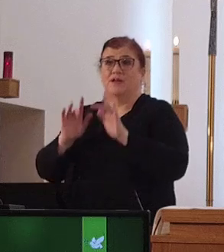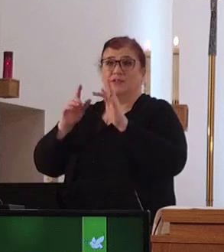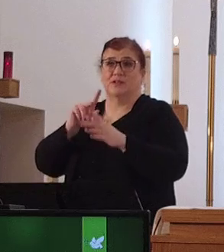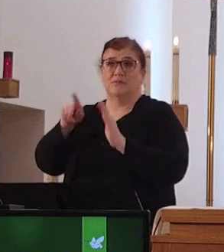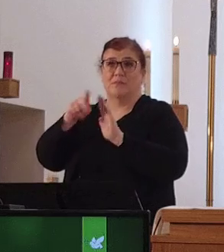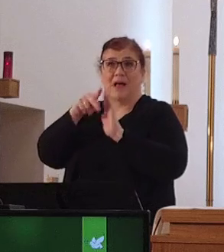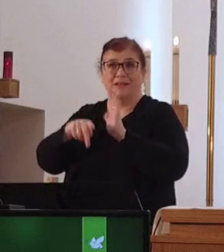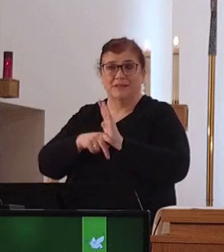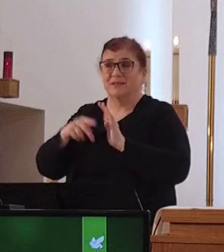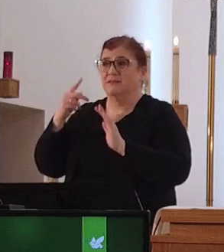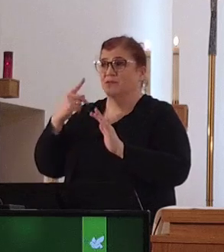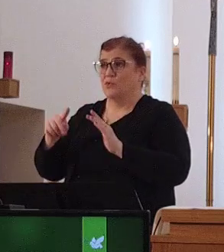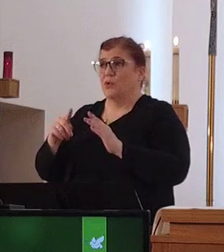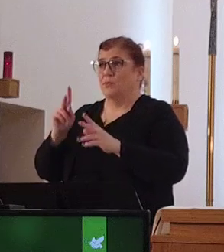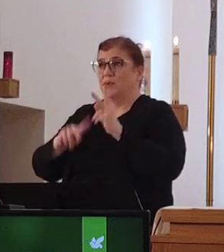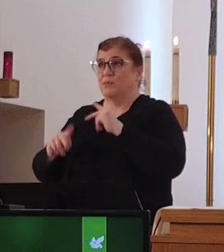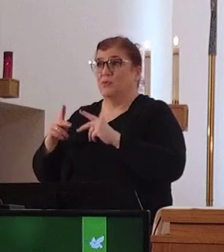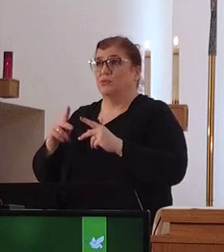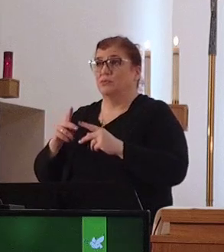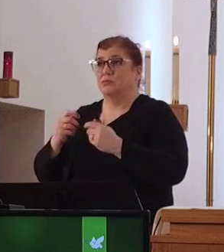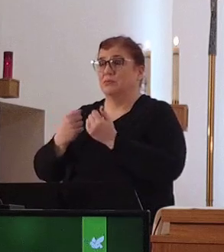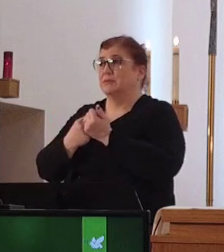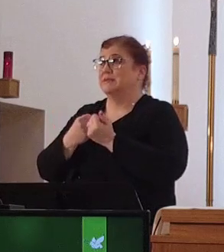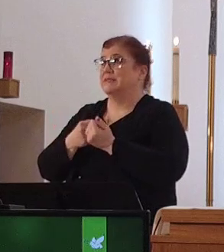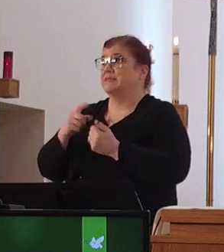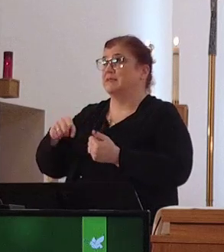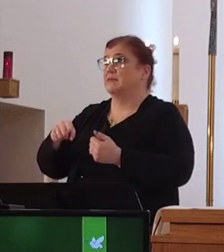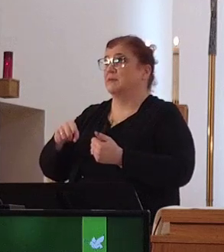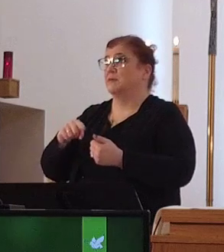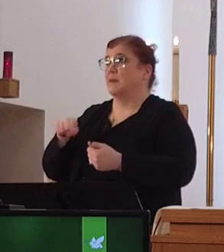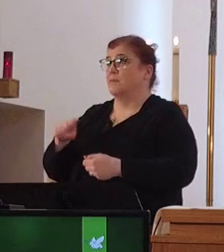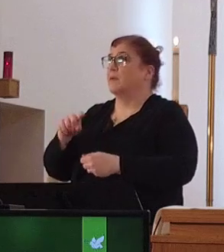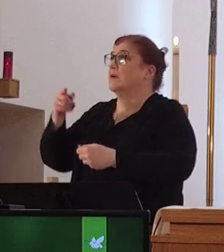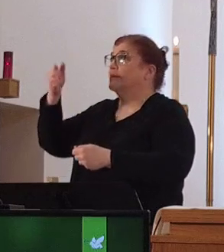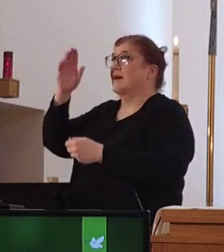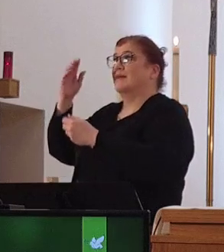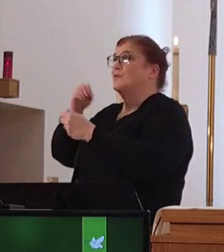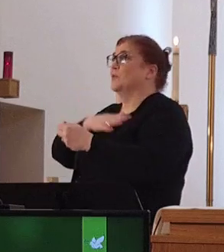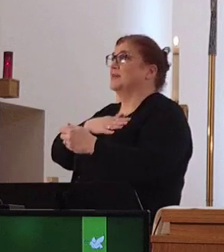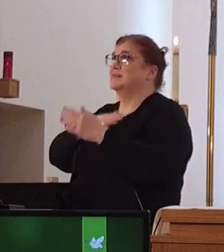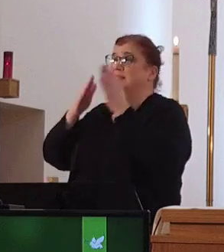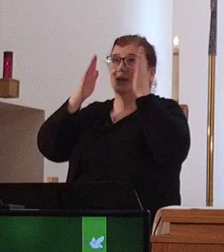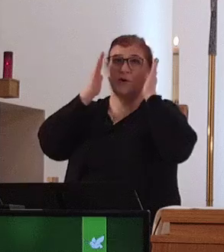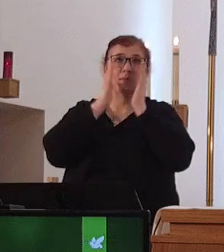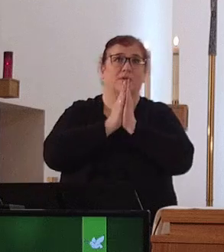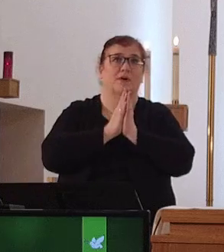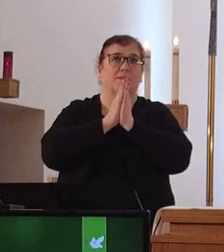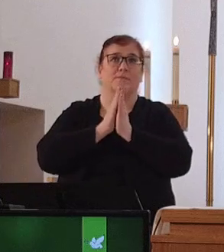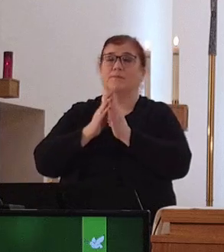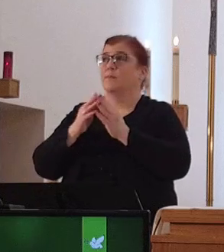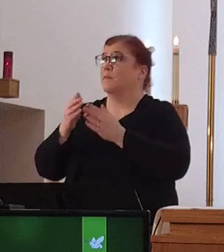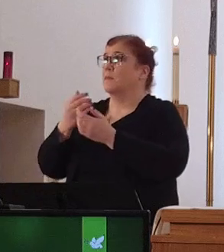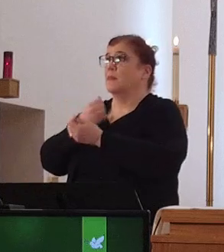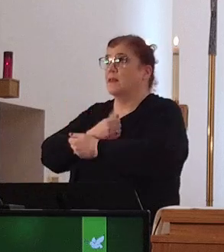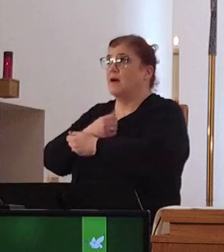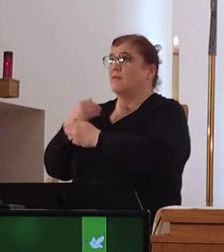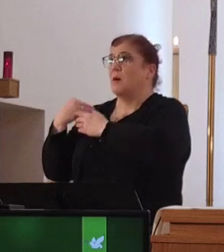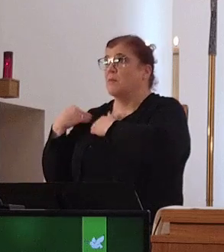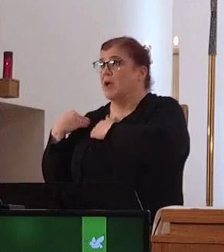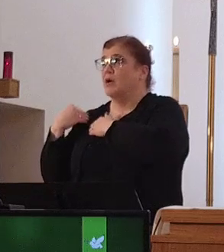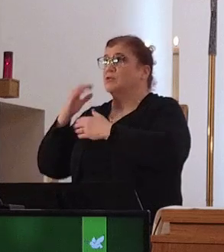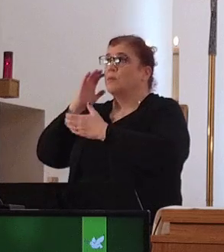those who assist them. God of grace, hear our prayer. Love bears,